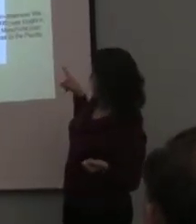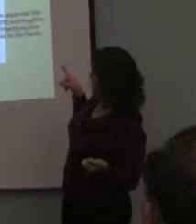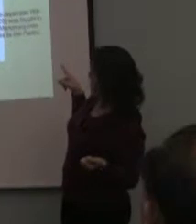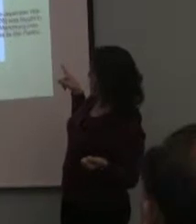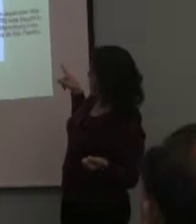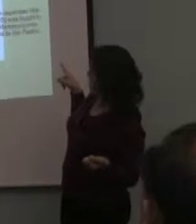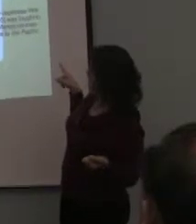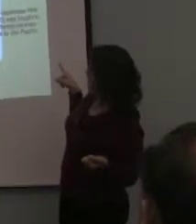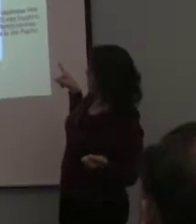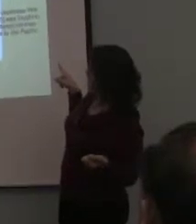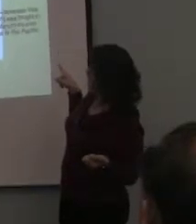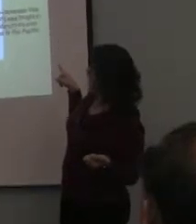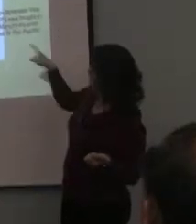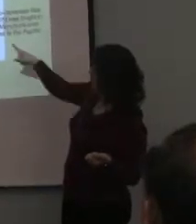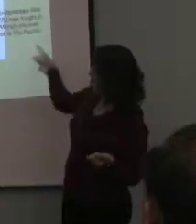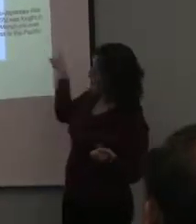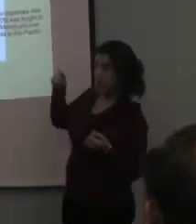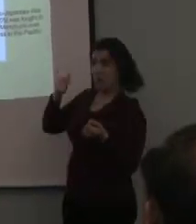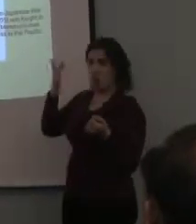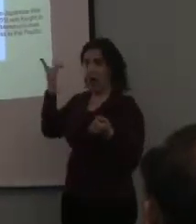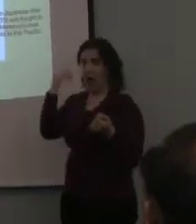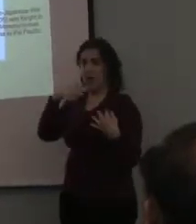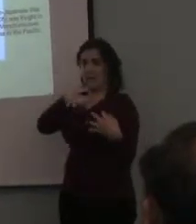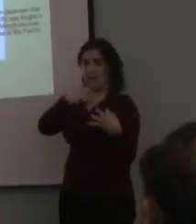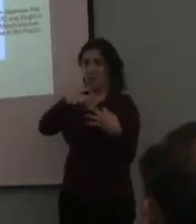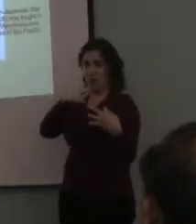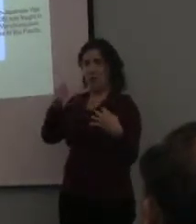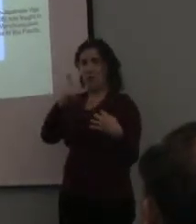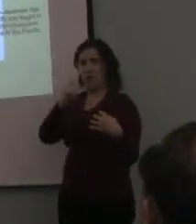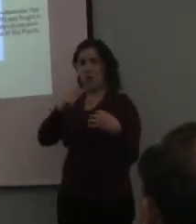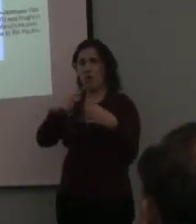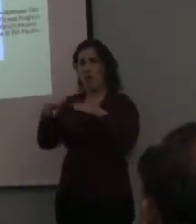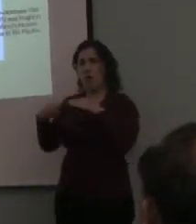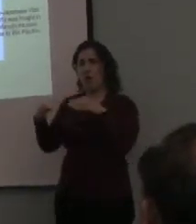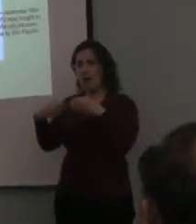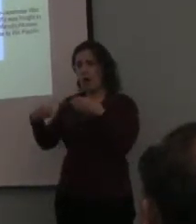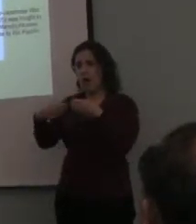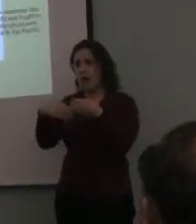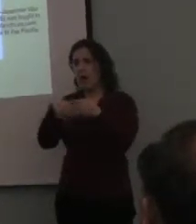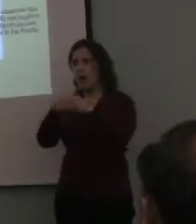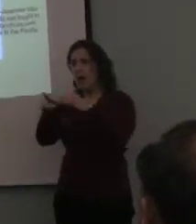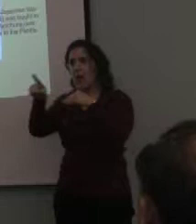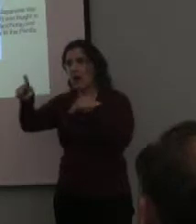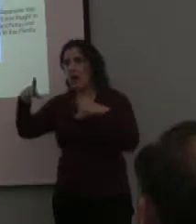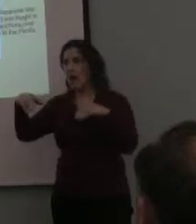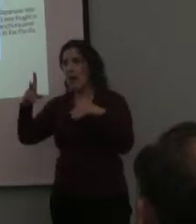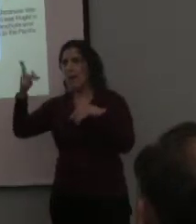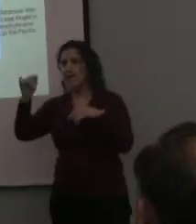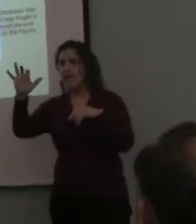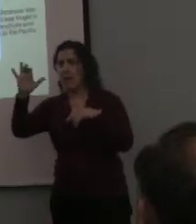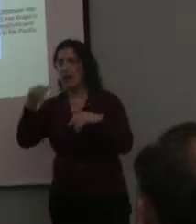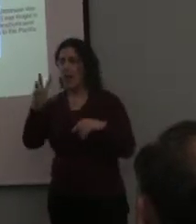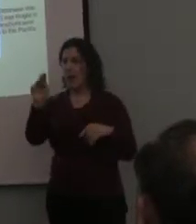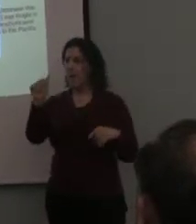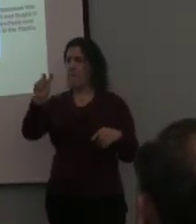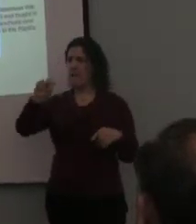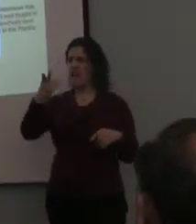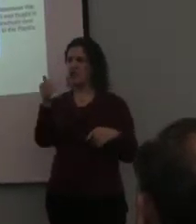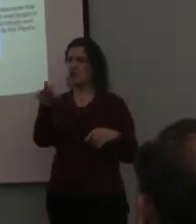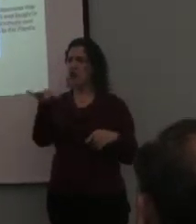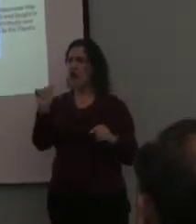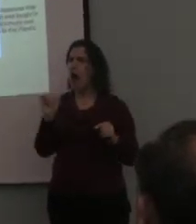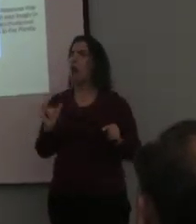Manchuria over port access to the Pacific. Well, wait, actually I'm interested in Manchuria. I'm not sure why,